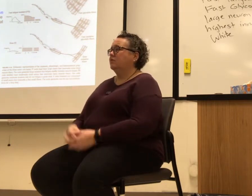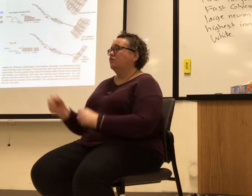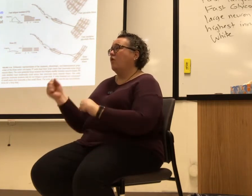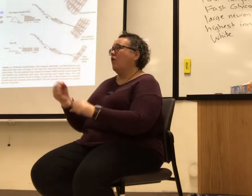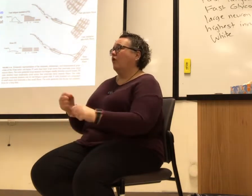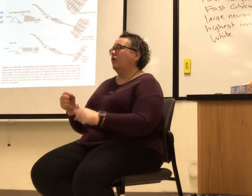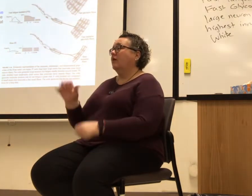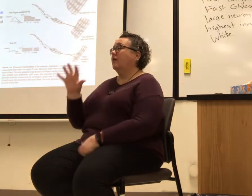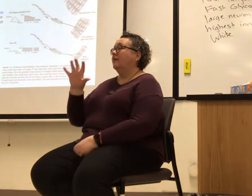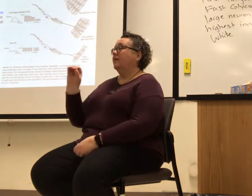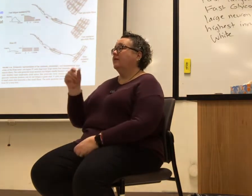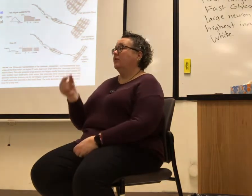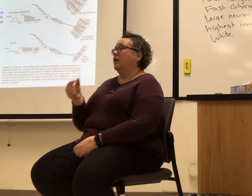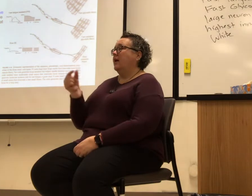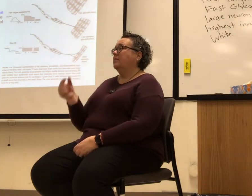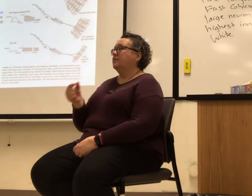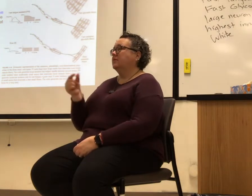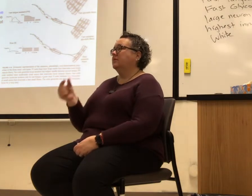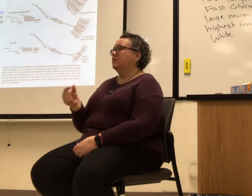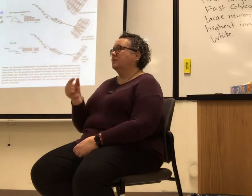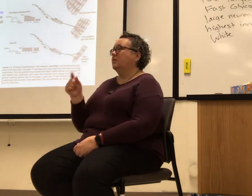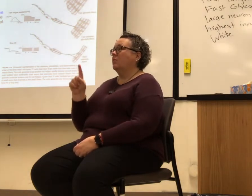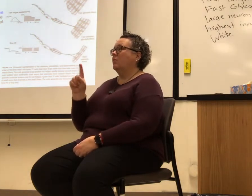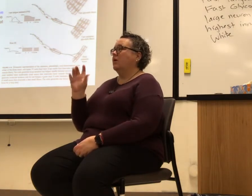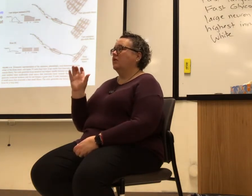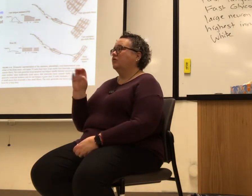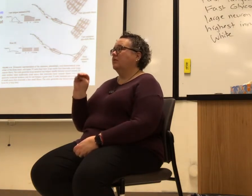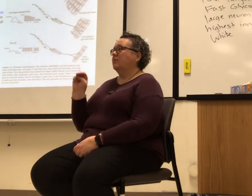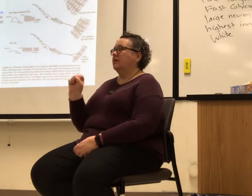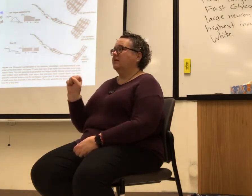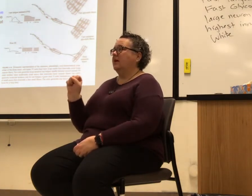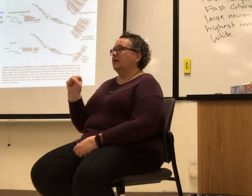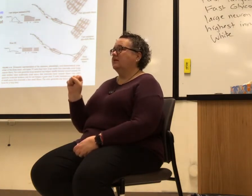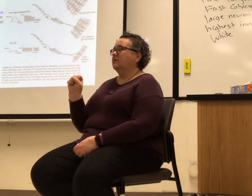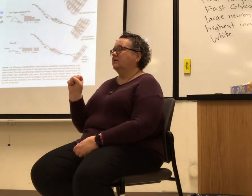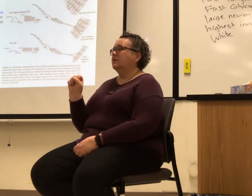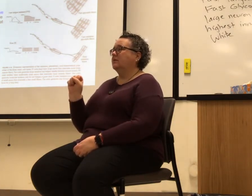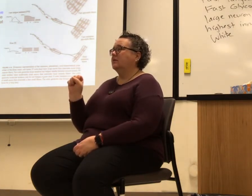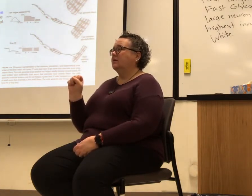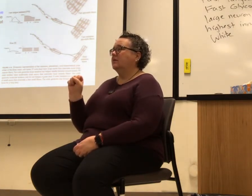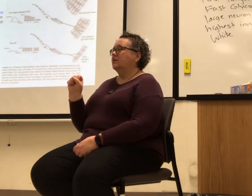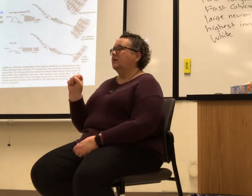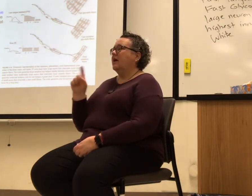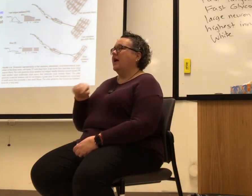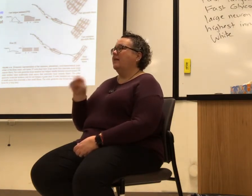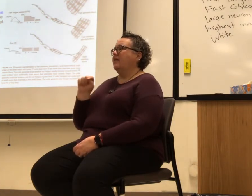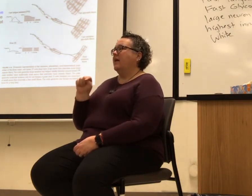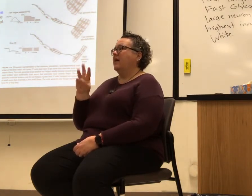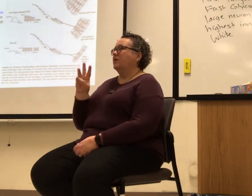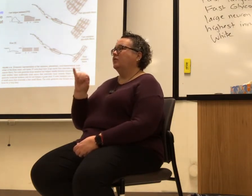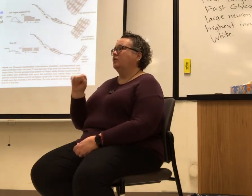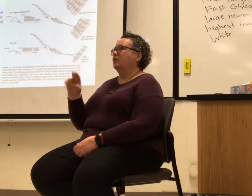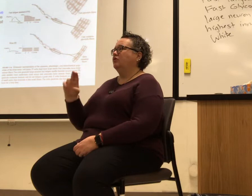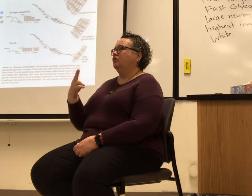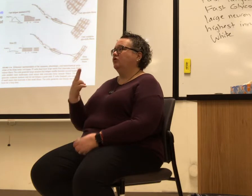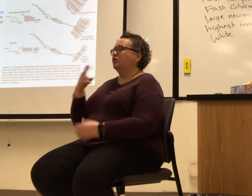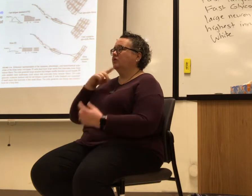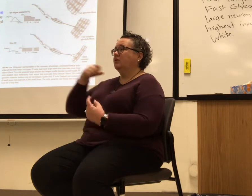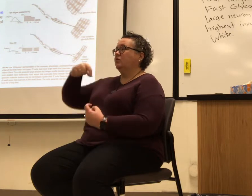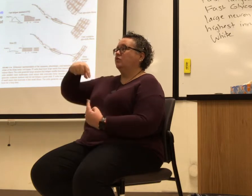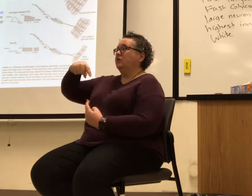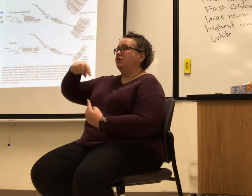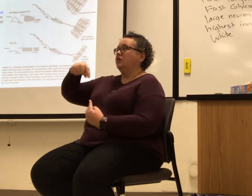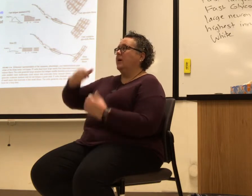50 grams, 100 milliseconds, and they twitch the strongest. So their twitch response is